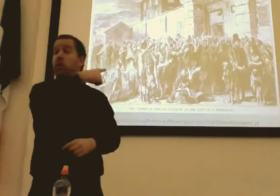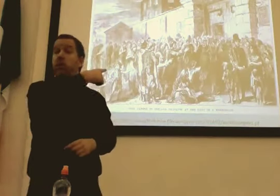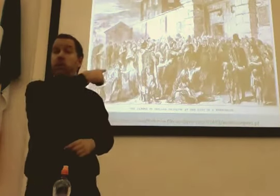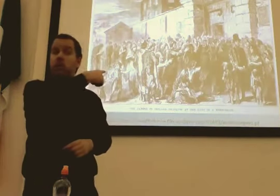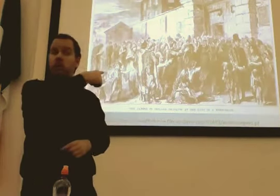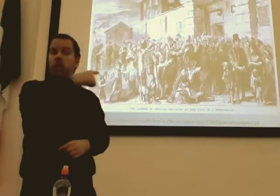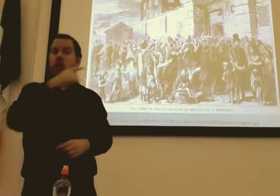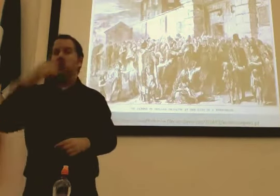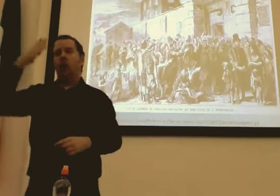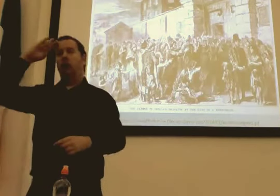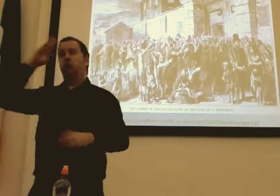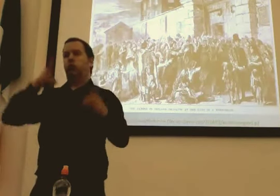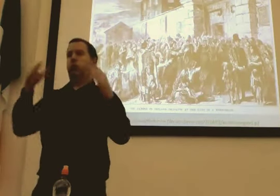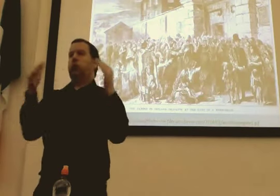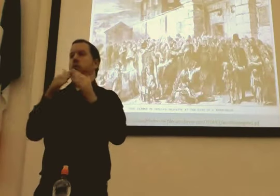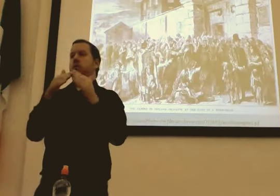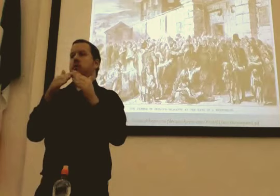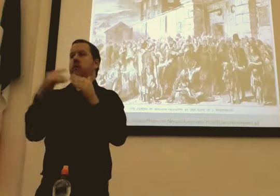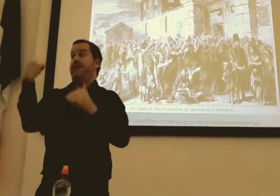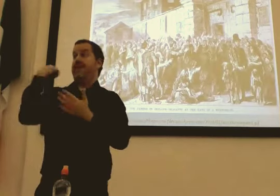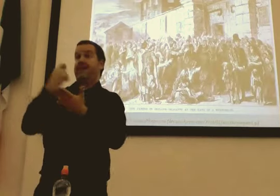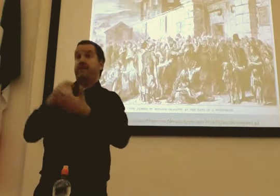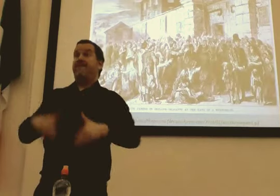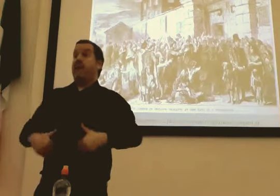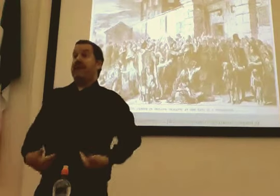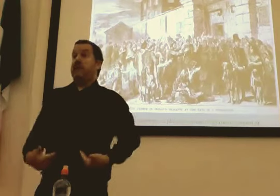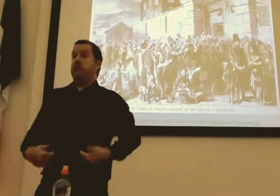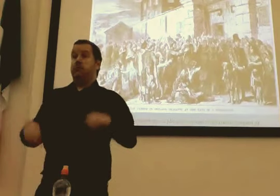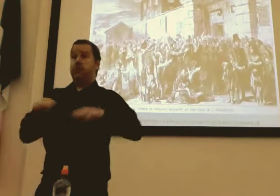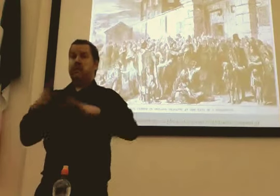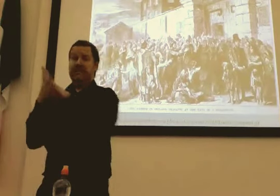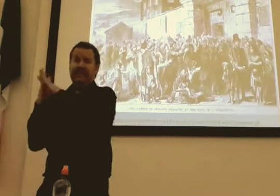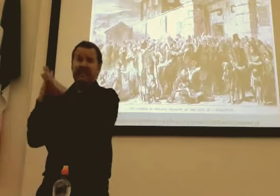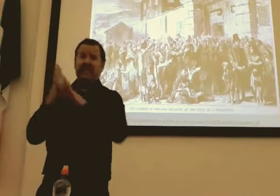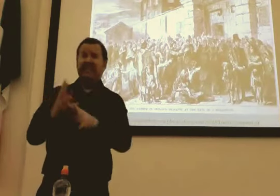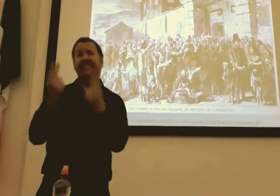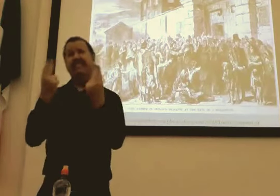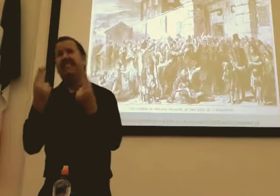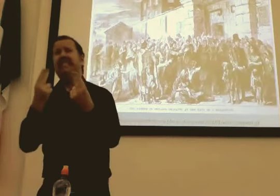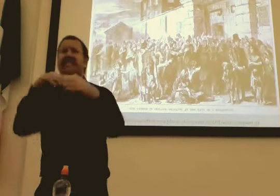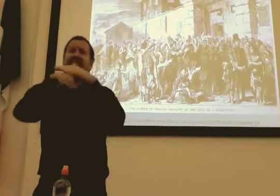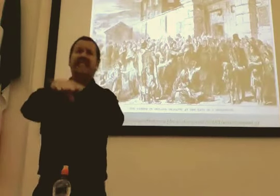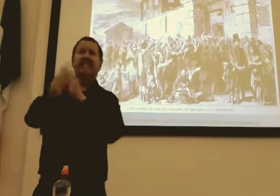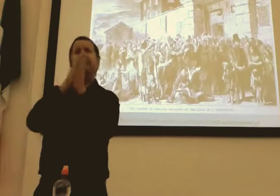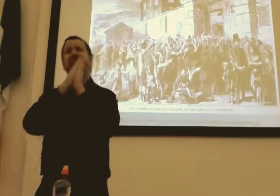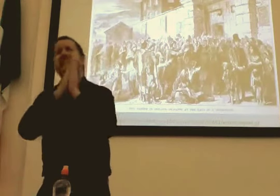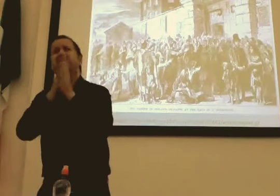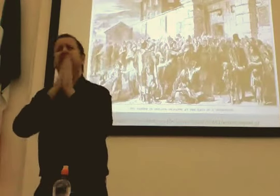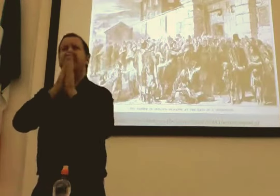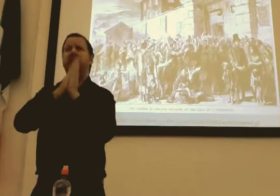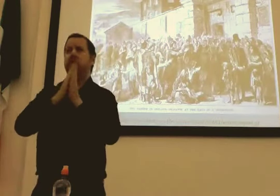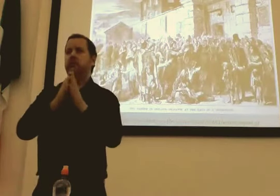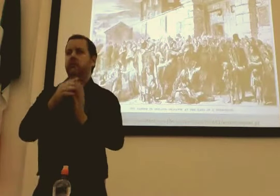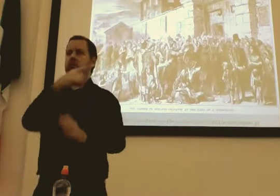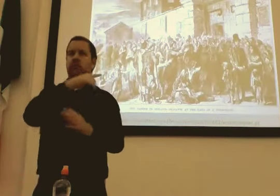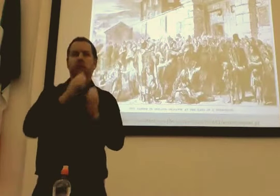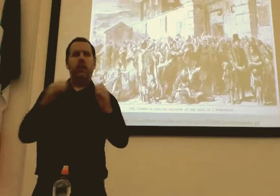I know maybe you've possibly seen this picture before. It's a well-known workout during the famine. This was during famine times when